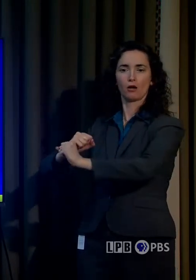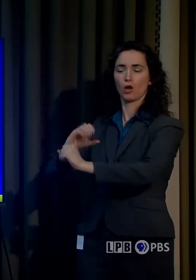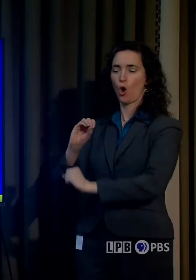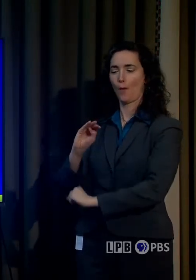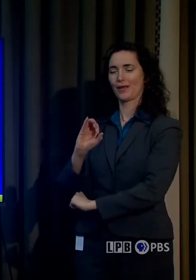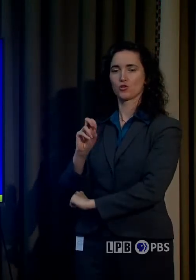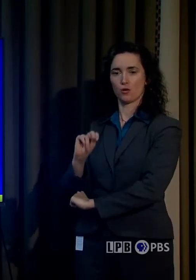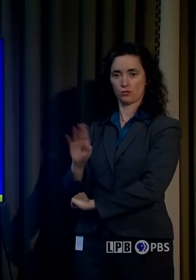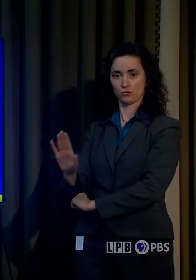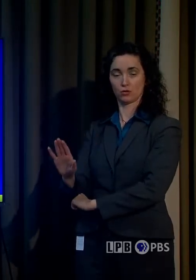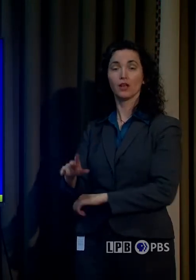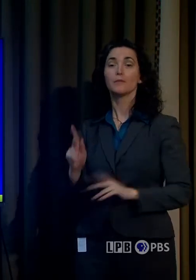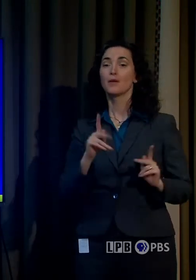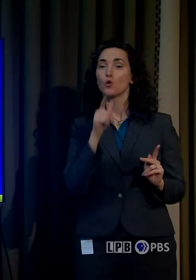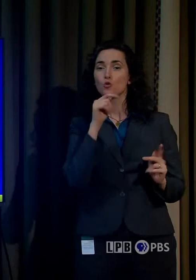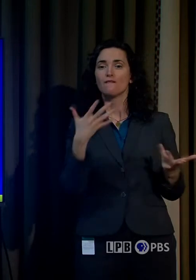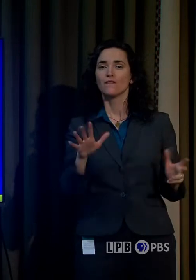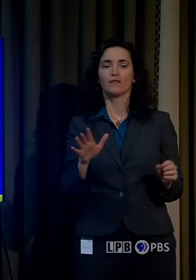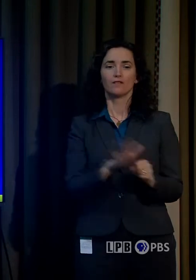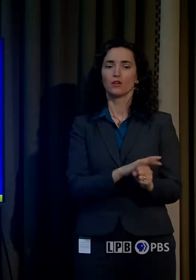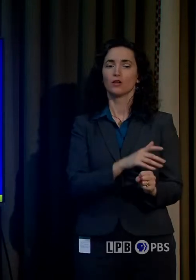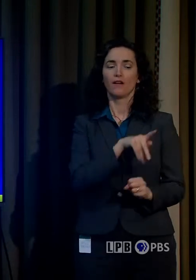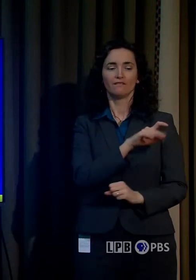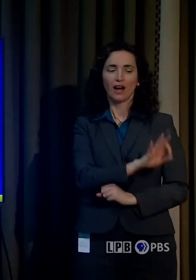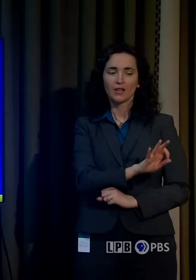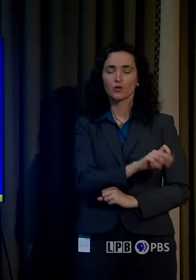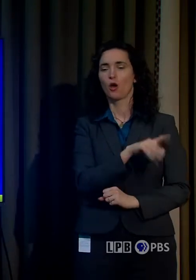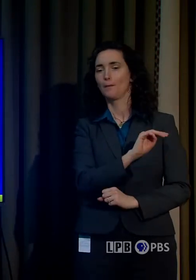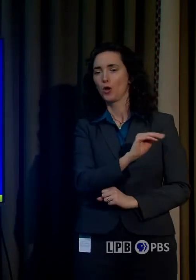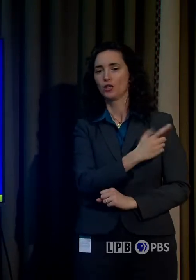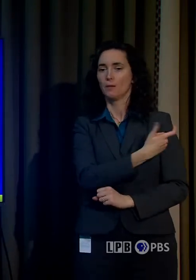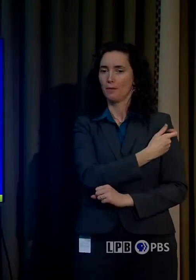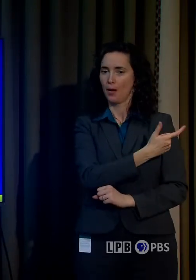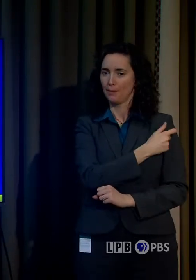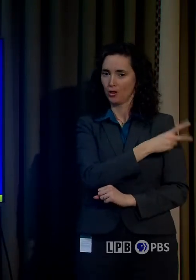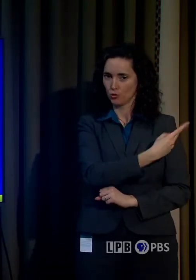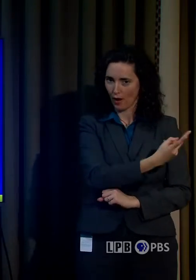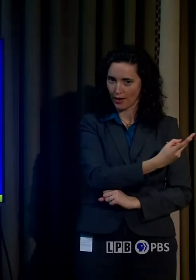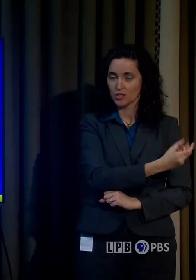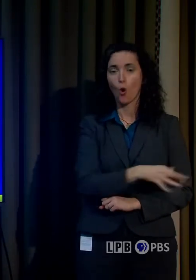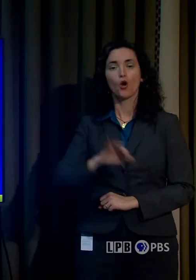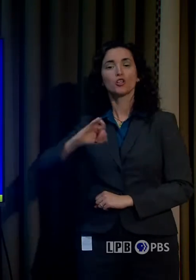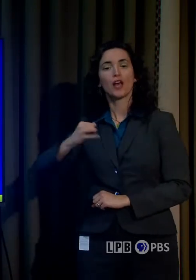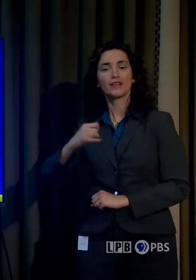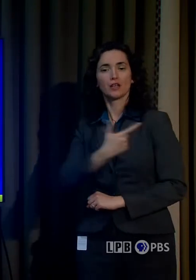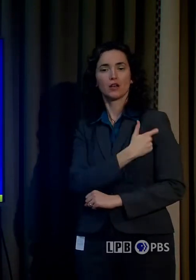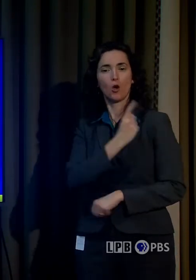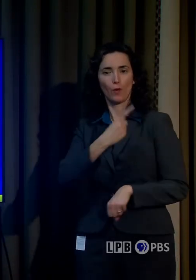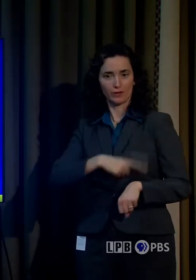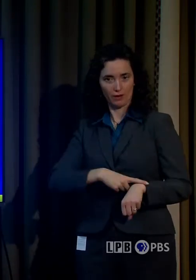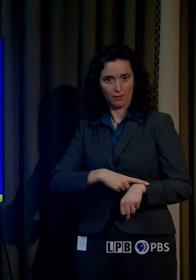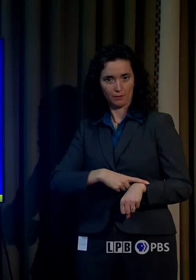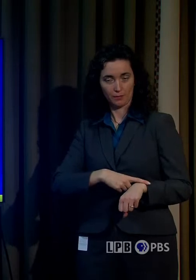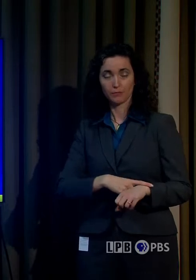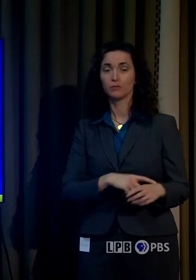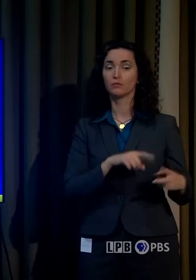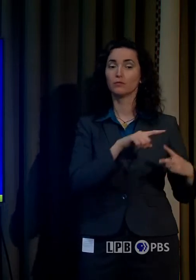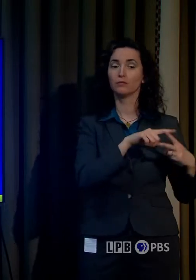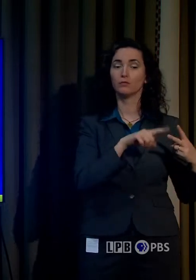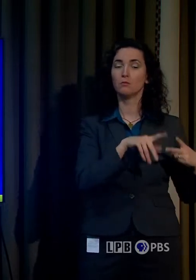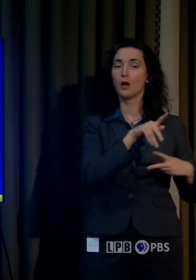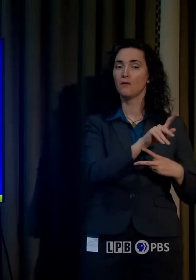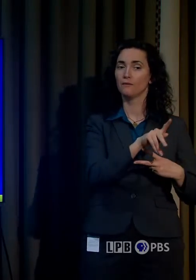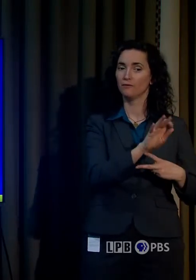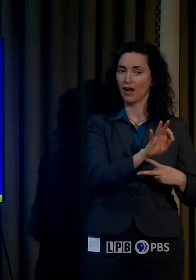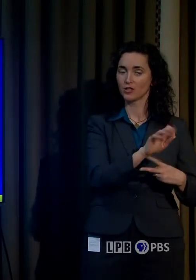fully vaccinated, and that means that they got 2 shots of Pfizer or Moderna or 1 shot in J&J, if those Pfizer and Moderna shots